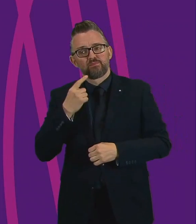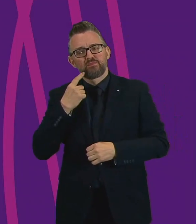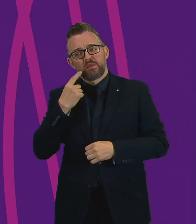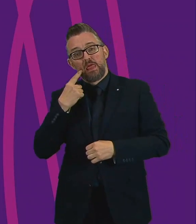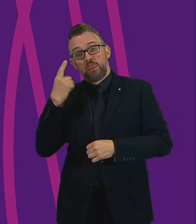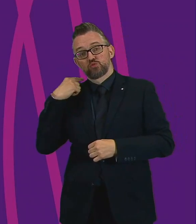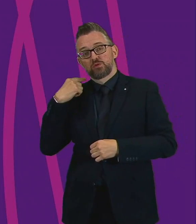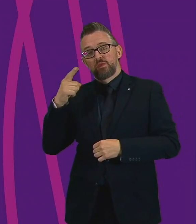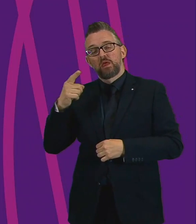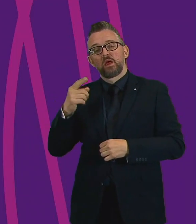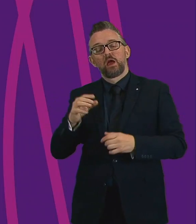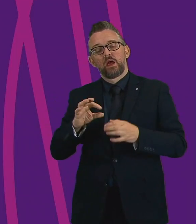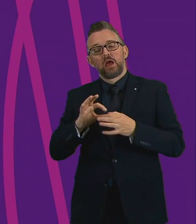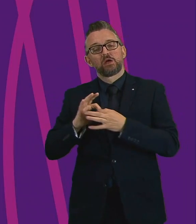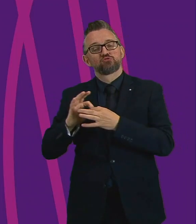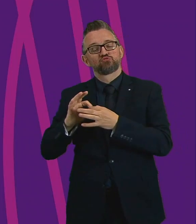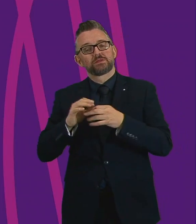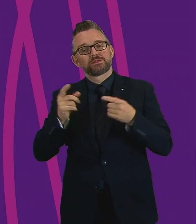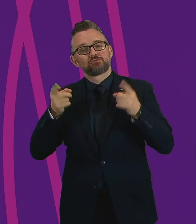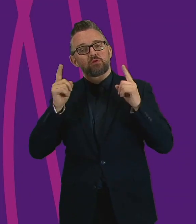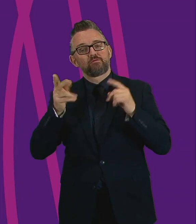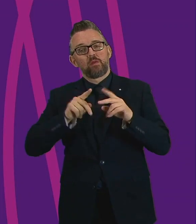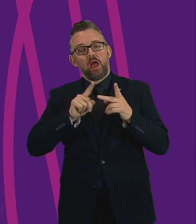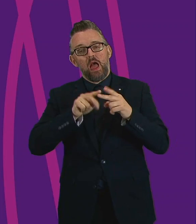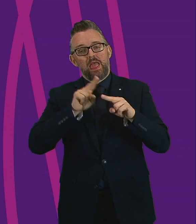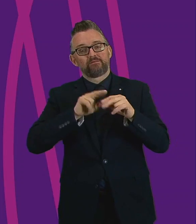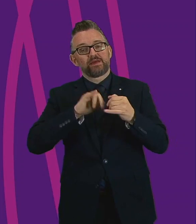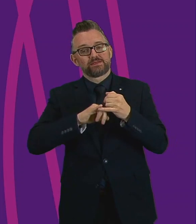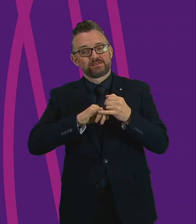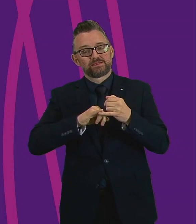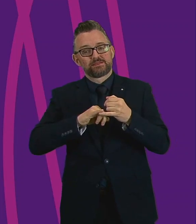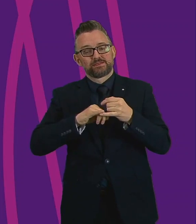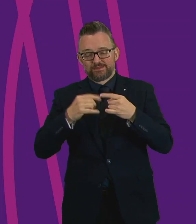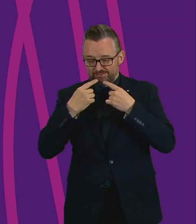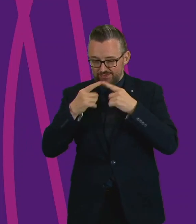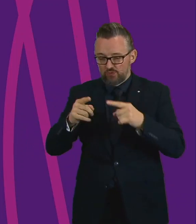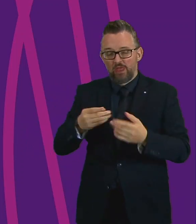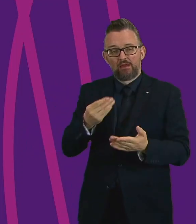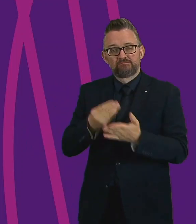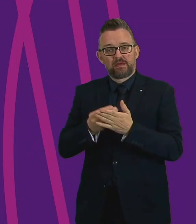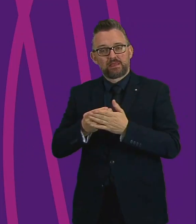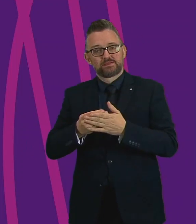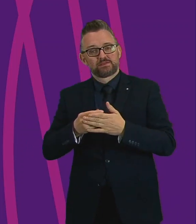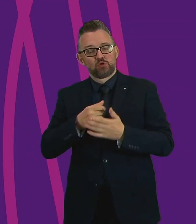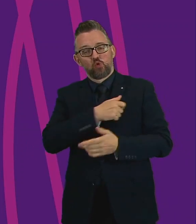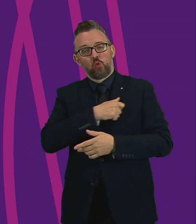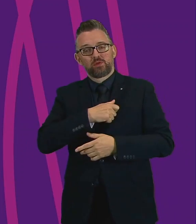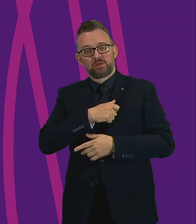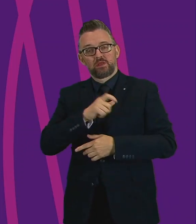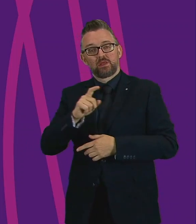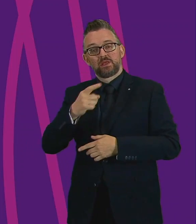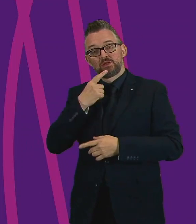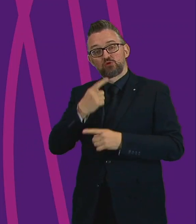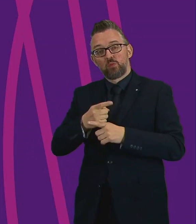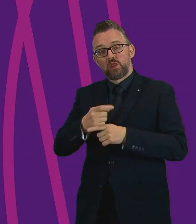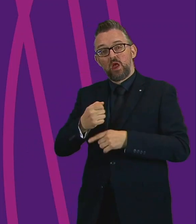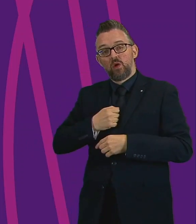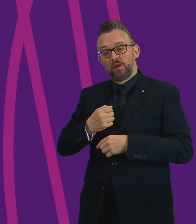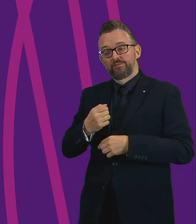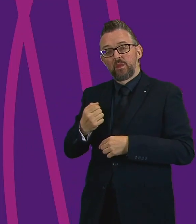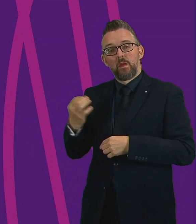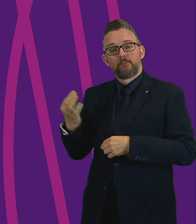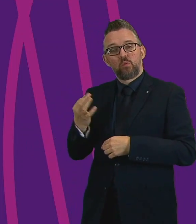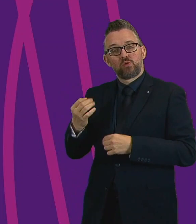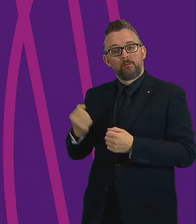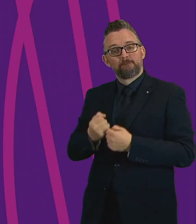the Associate Director of the IFS set out to the Finance Committee how our borrowing